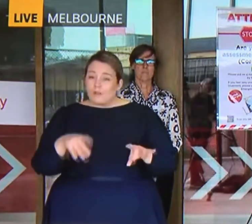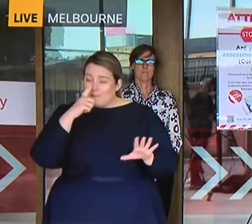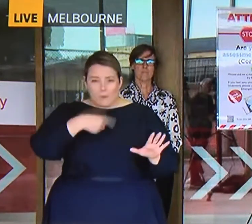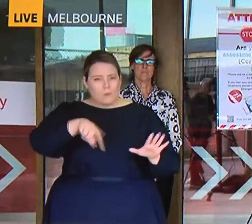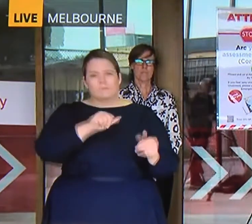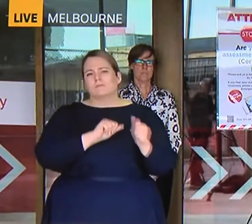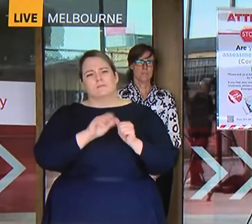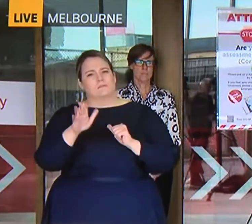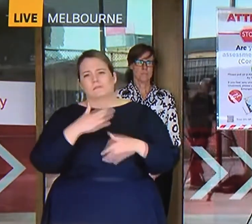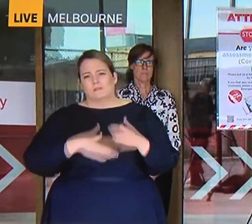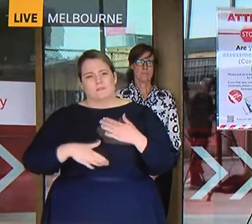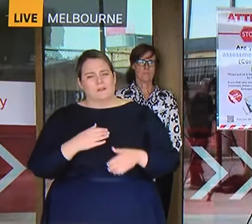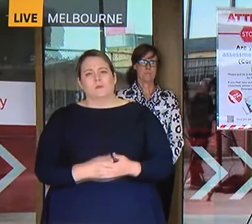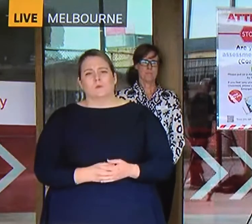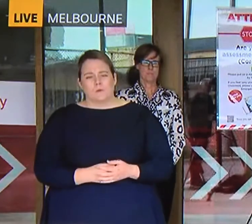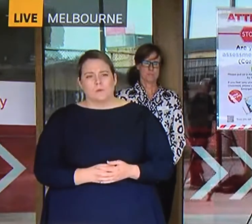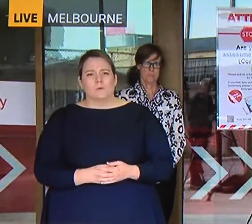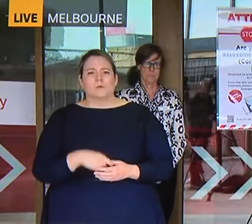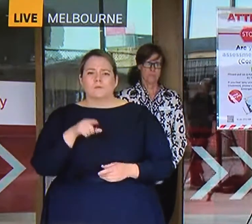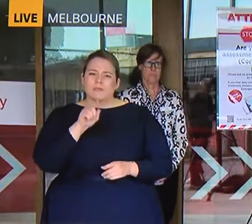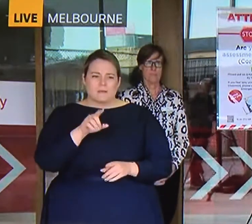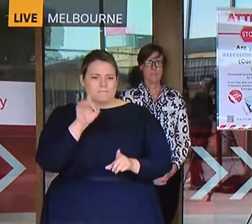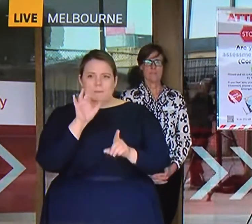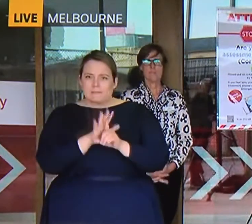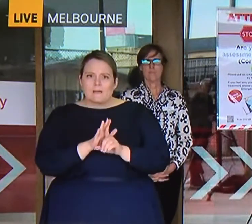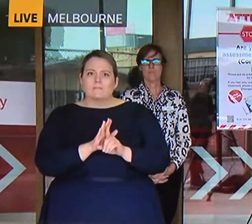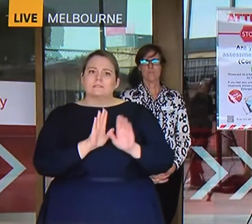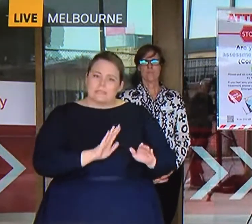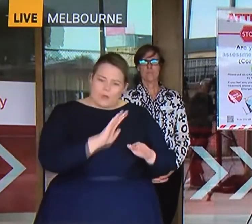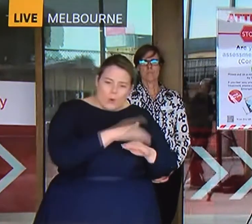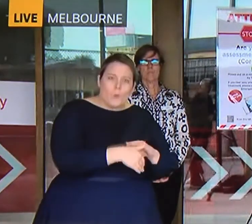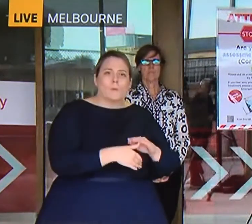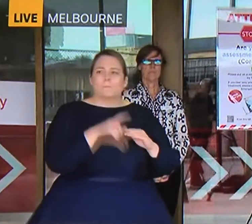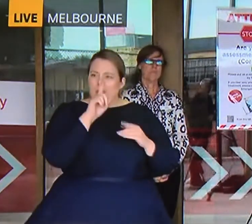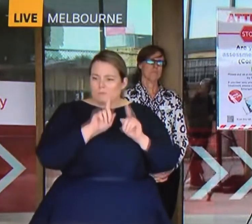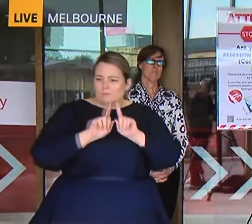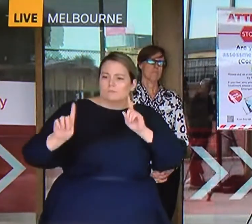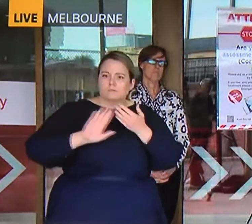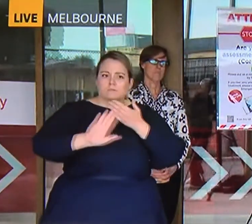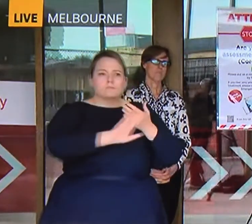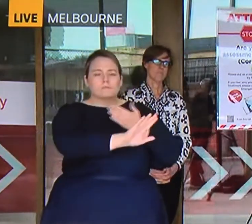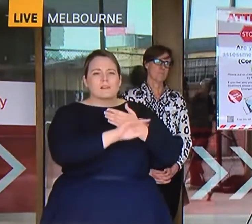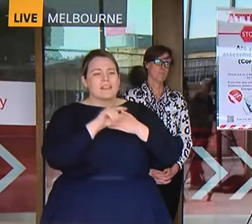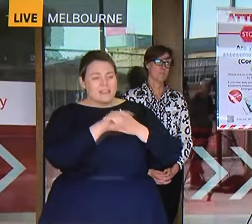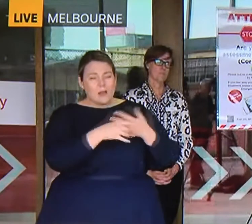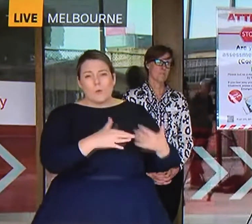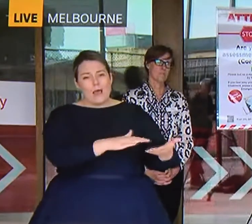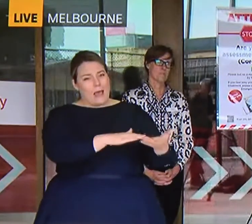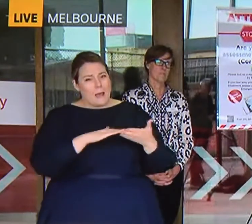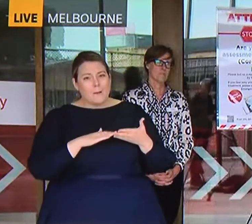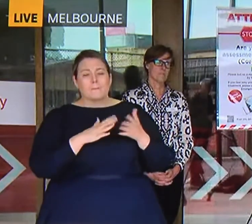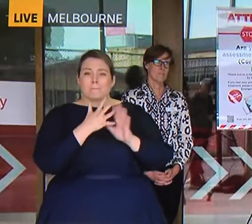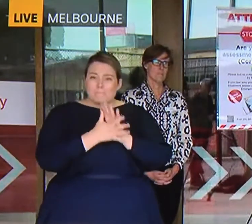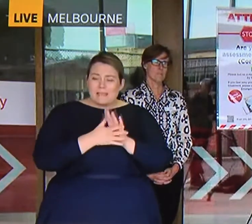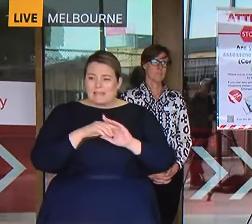magnificently in their approach to self-isolation and social distancing. That is helping us to make these